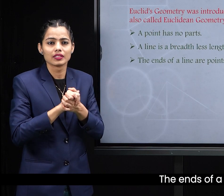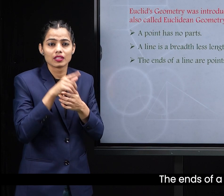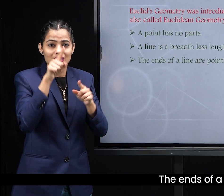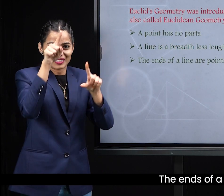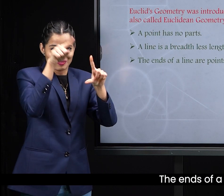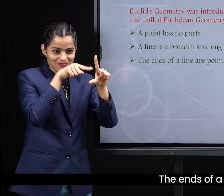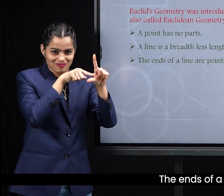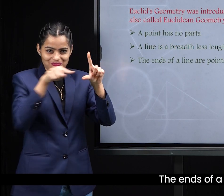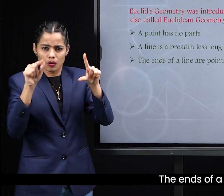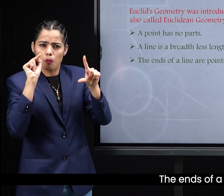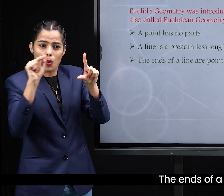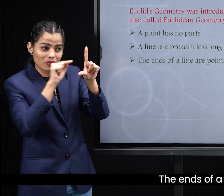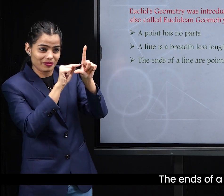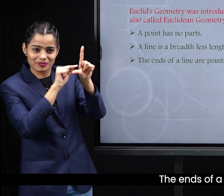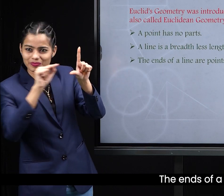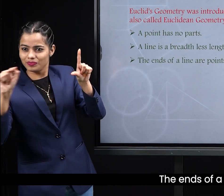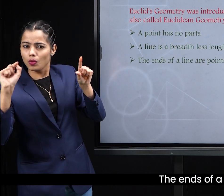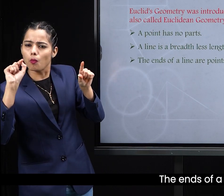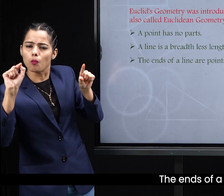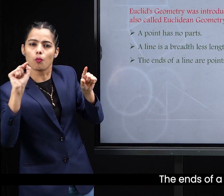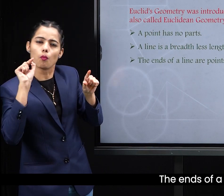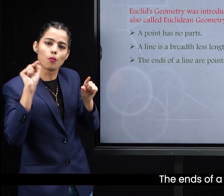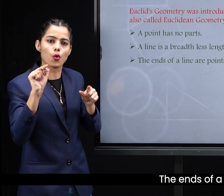the ends of a line are points,